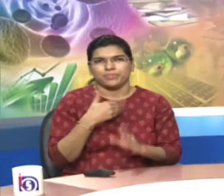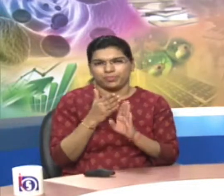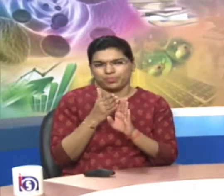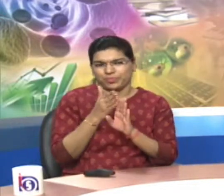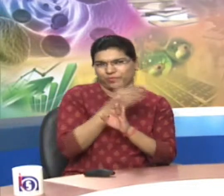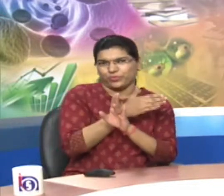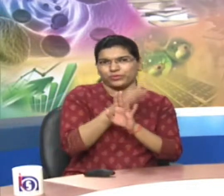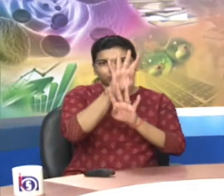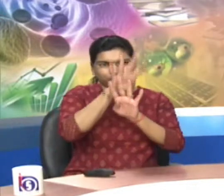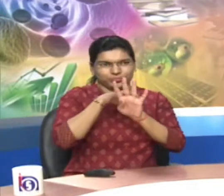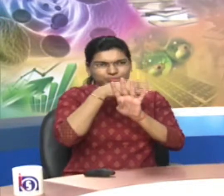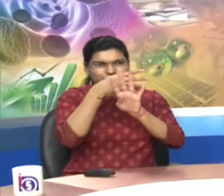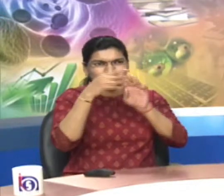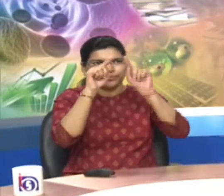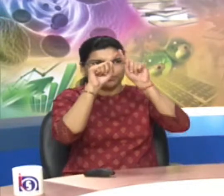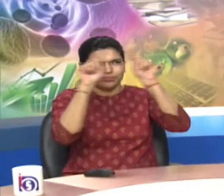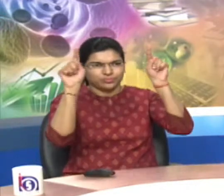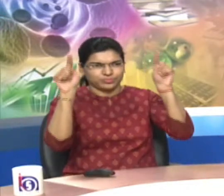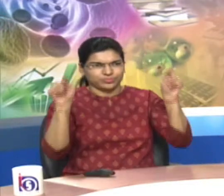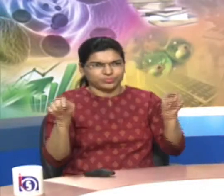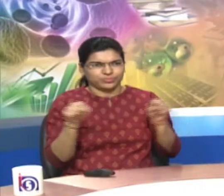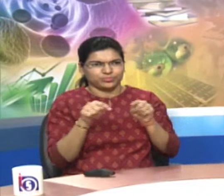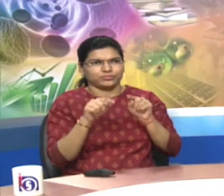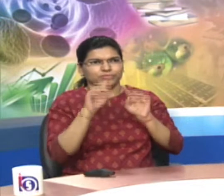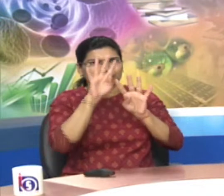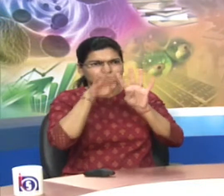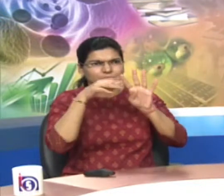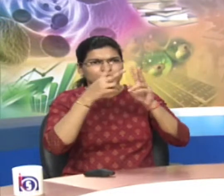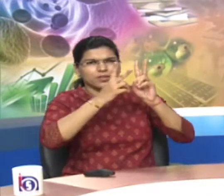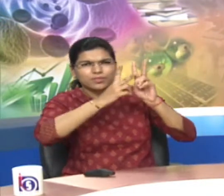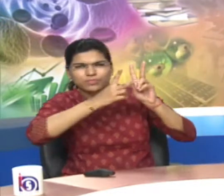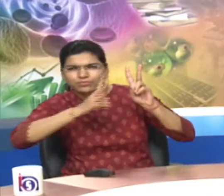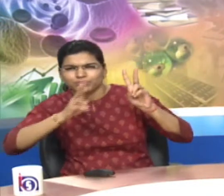We all earlier have learned about the